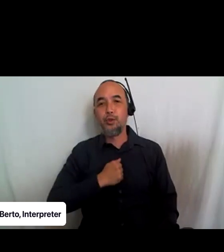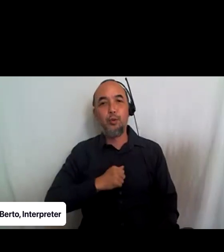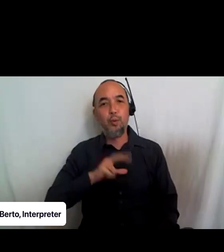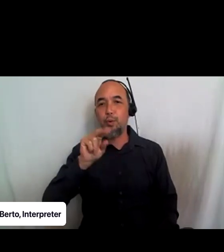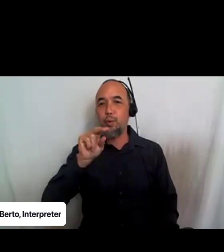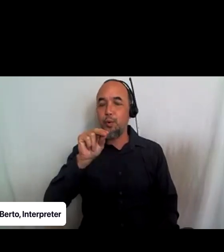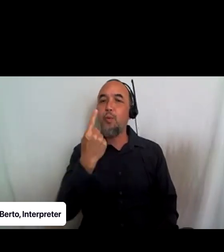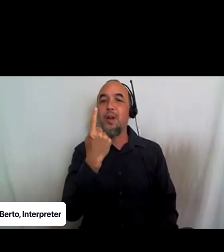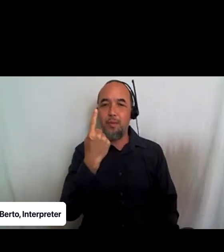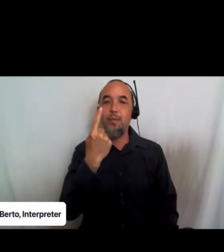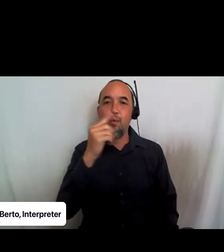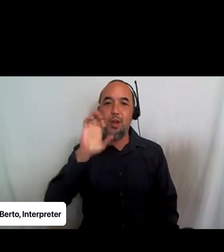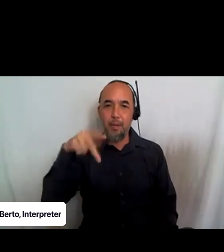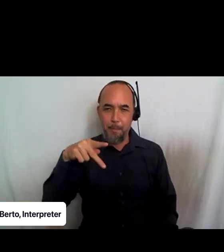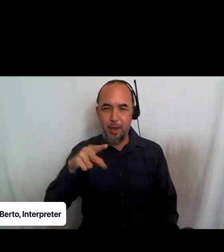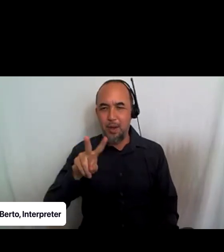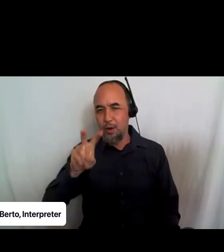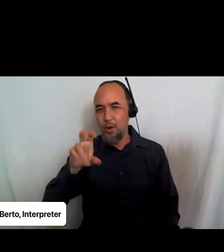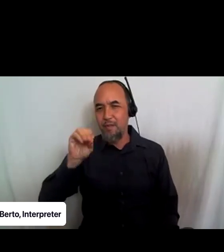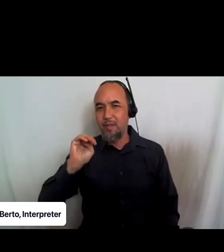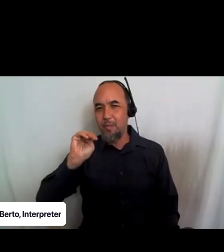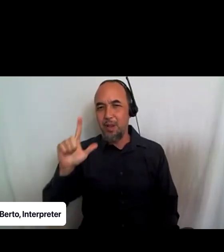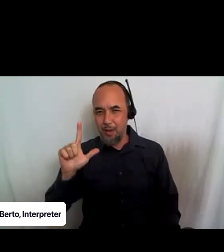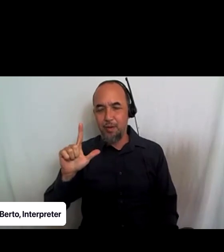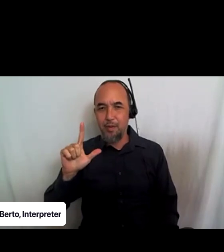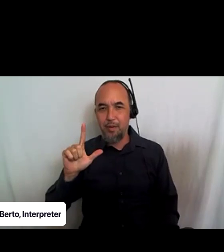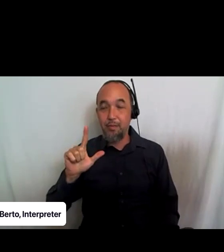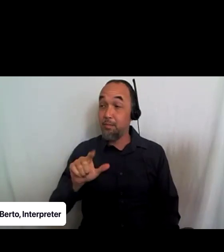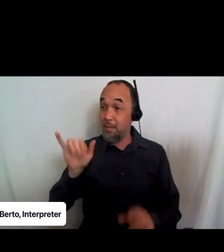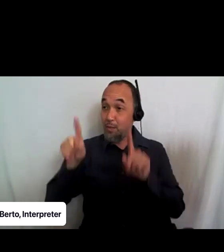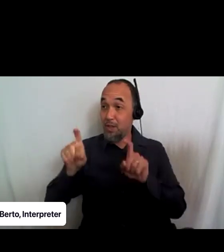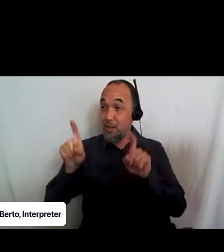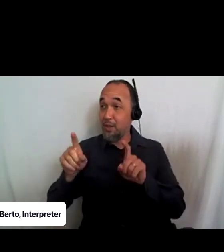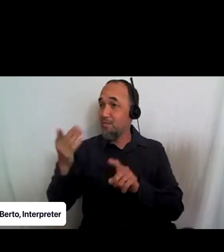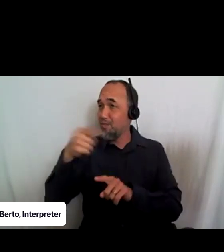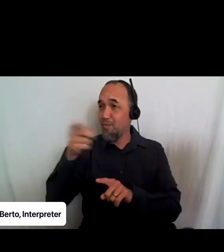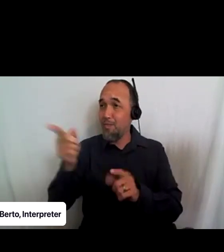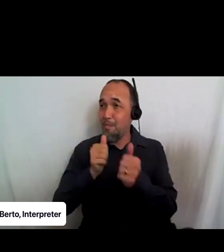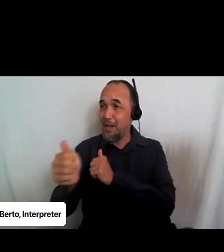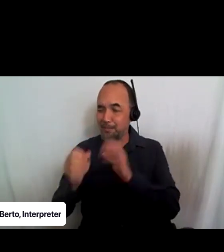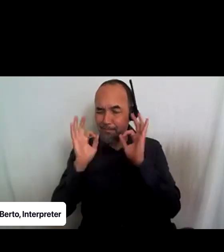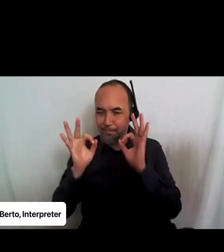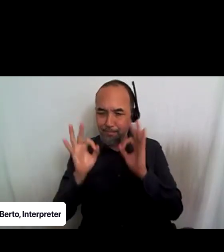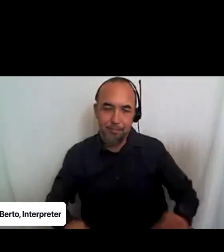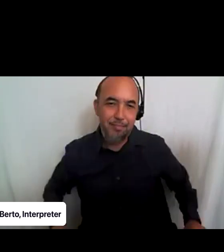1 cup, 1 cup of cream or 250 milliliters of cream. That was a test, everybody. You passed.